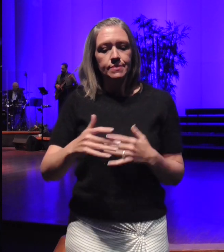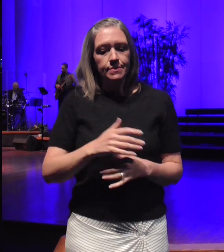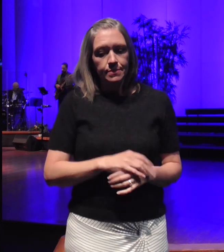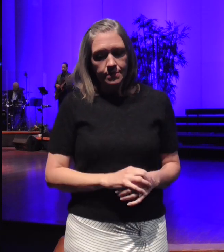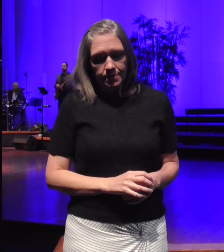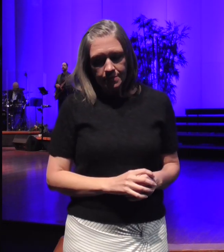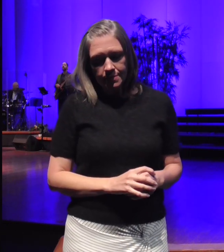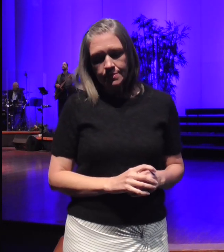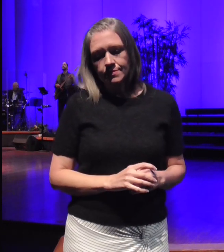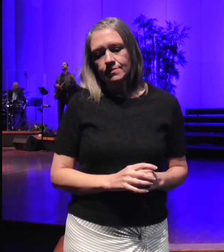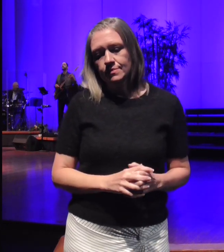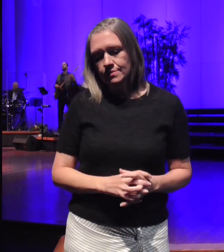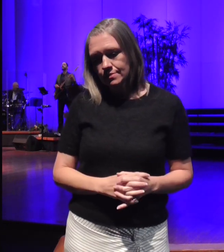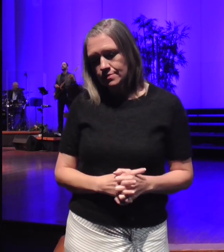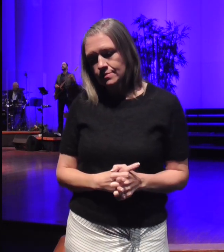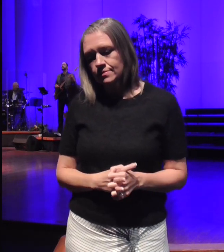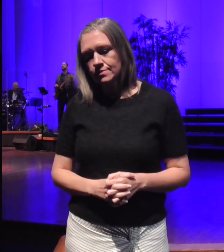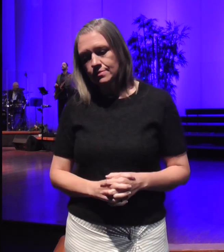place.